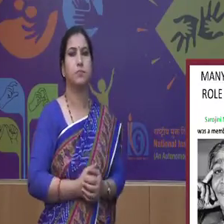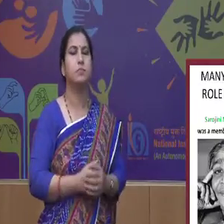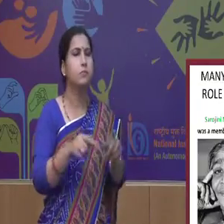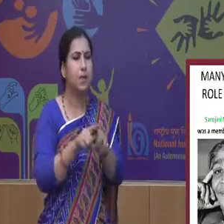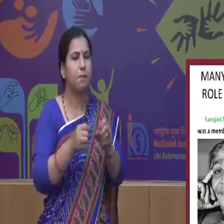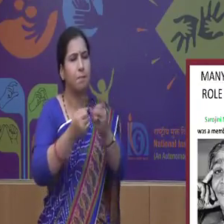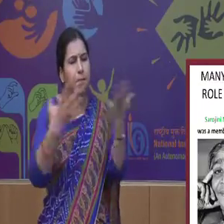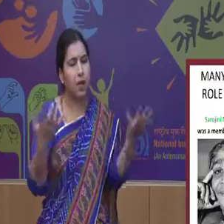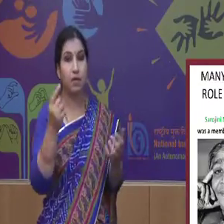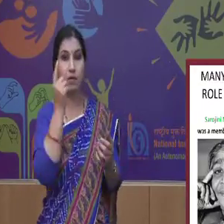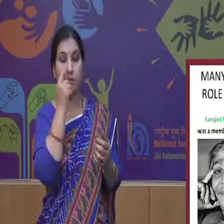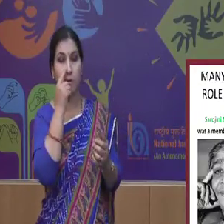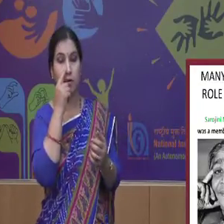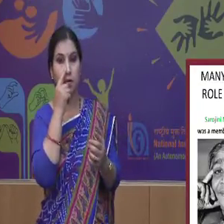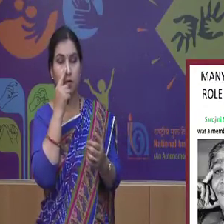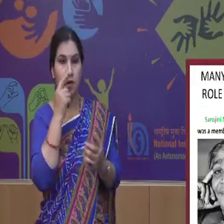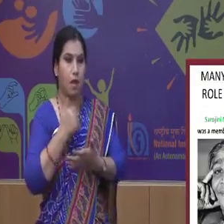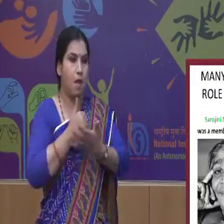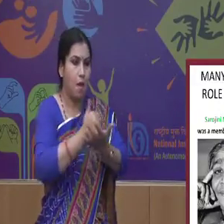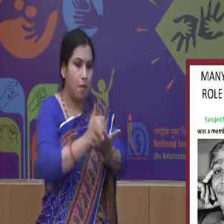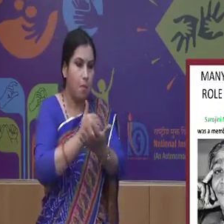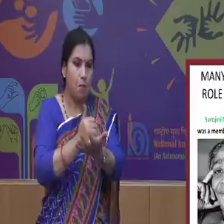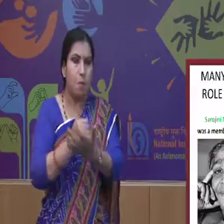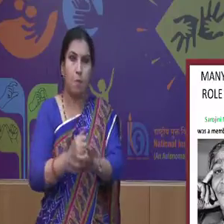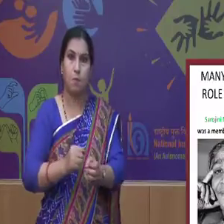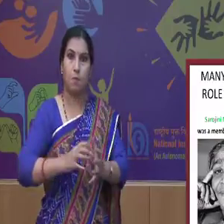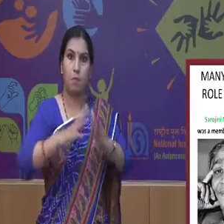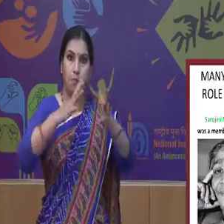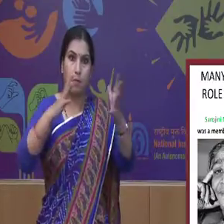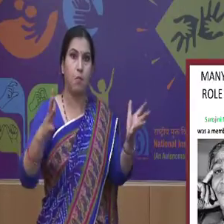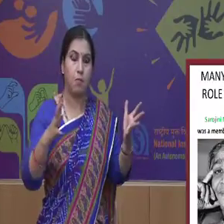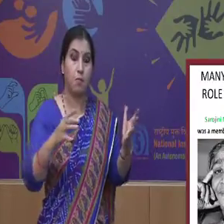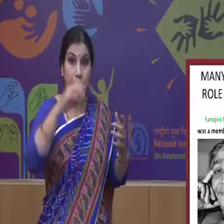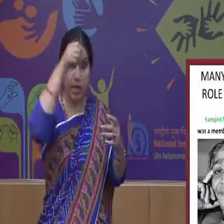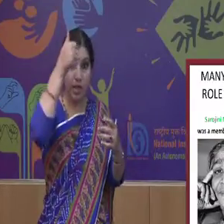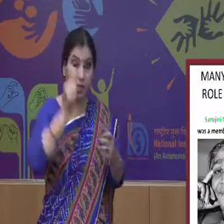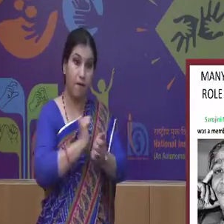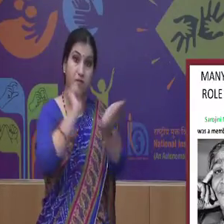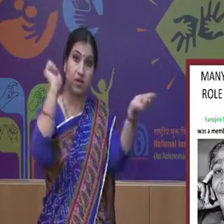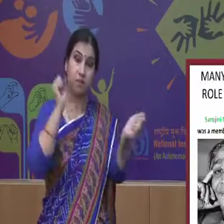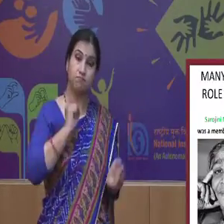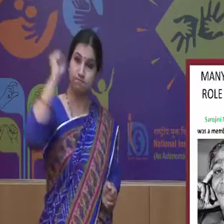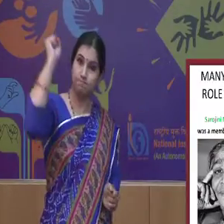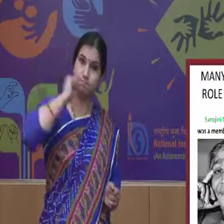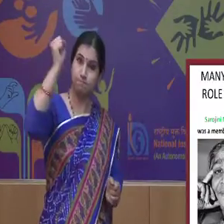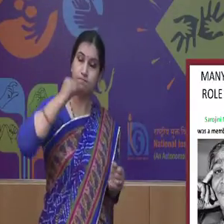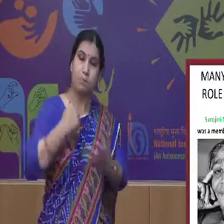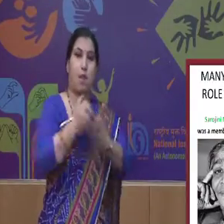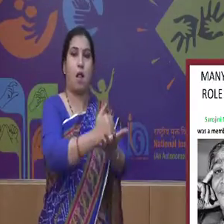and many others played very important part in the Indian freedom struggle against